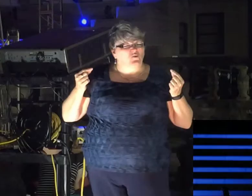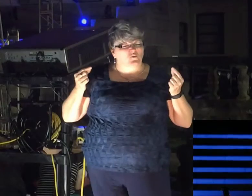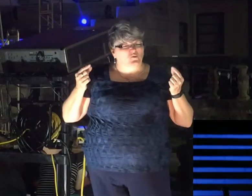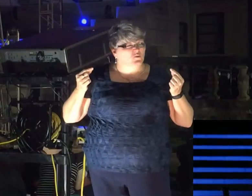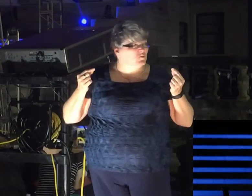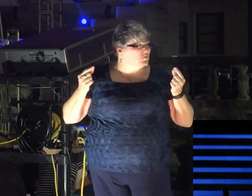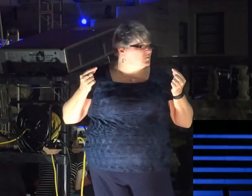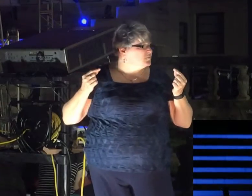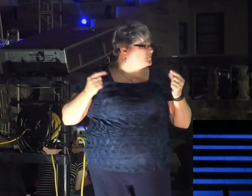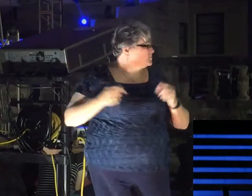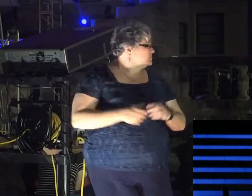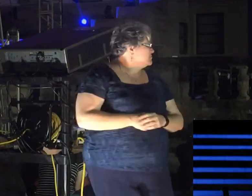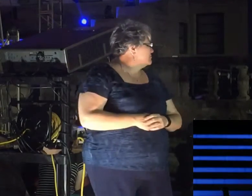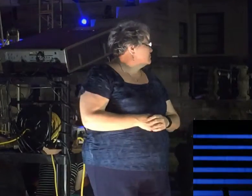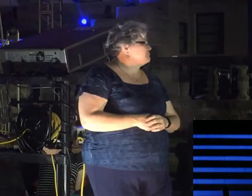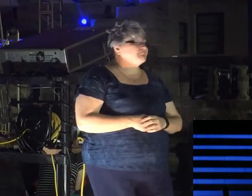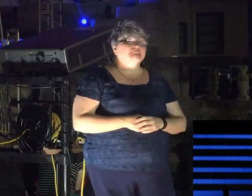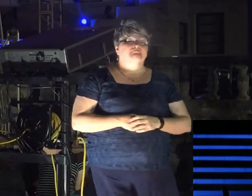do?